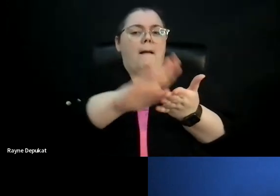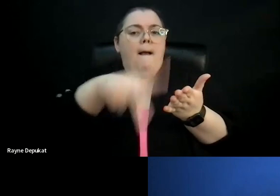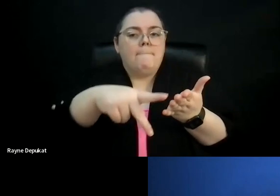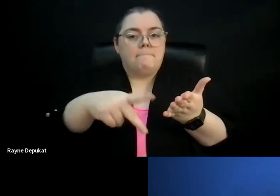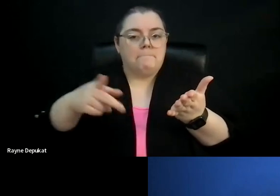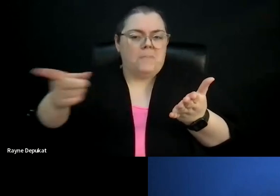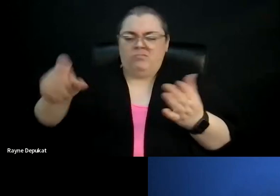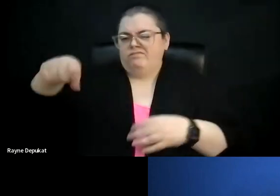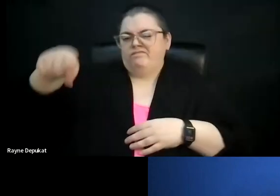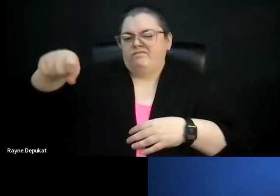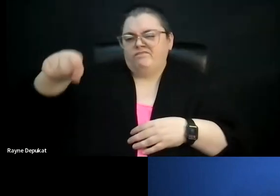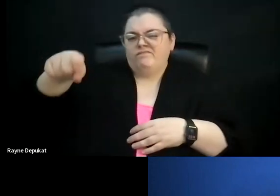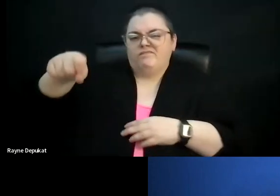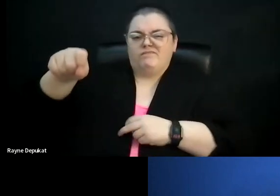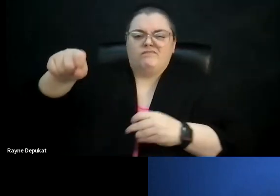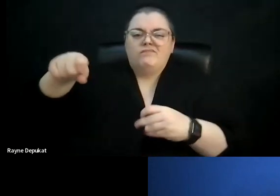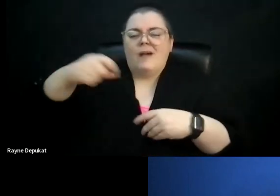group and can share it and clean it up.